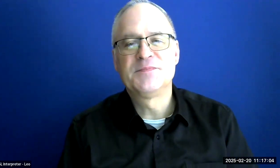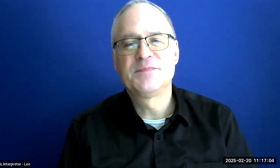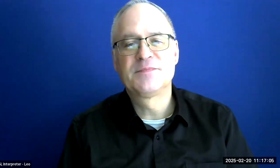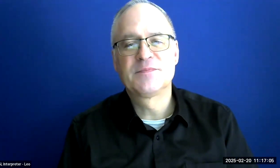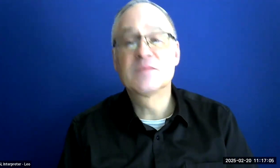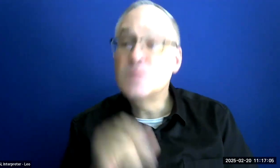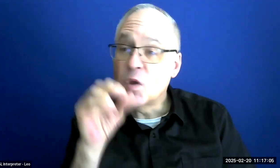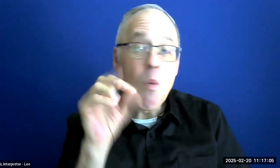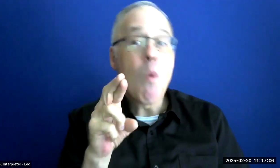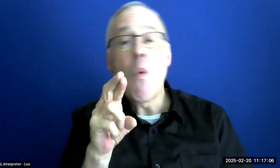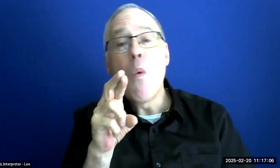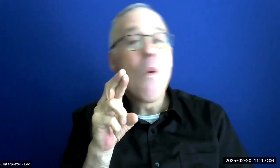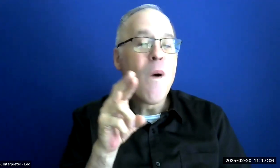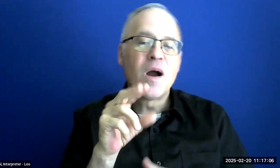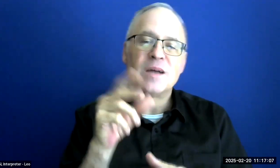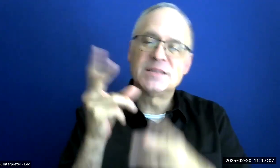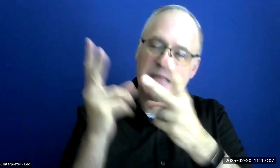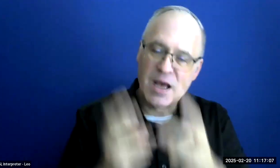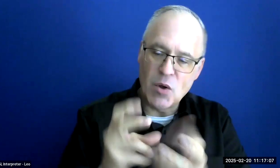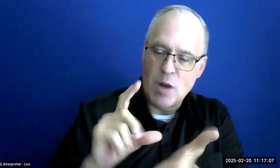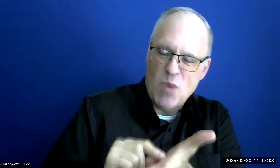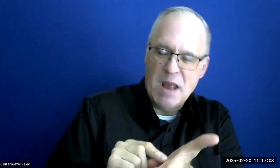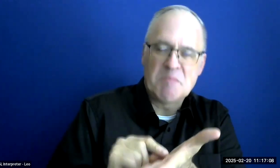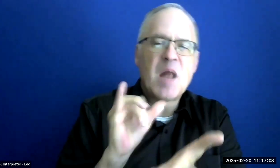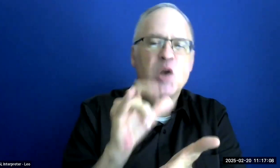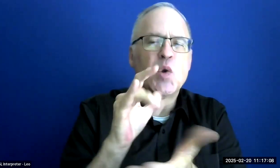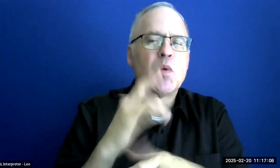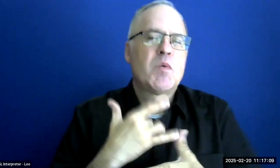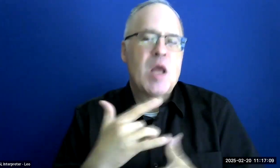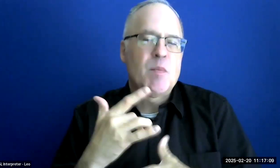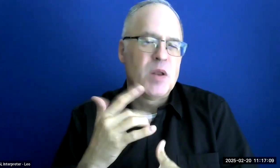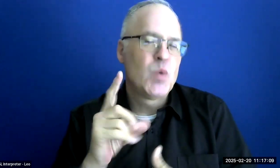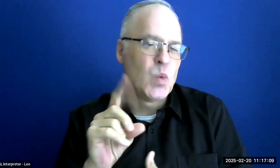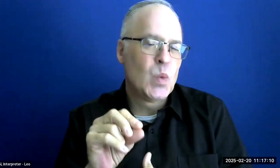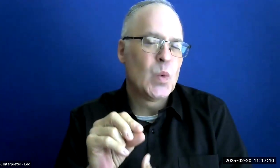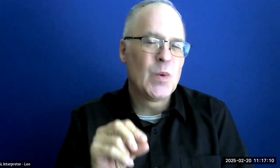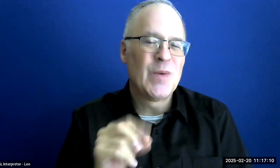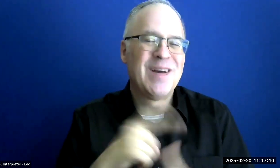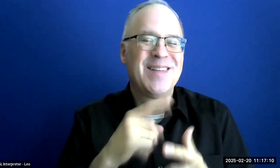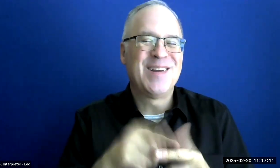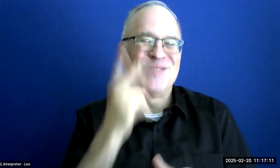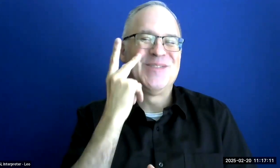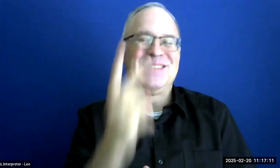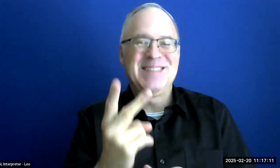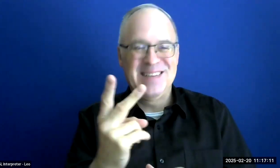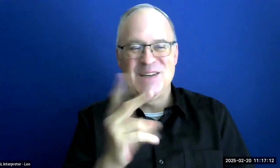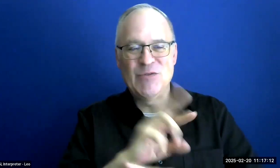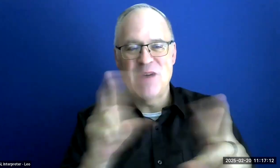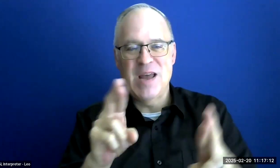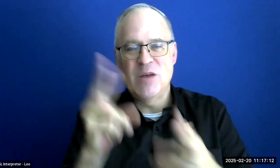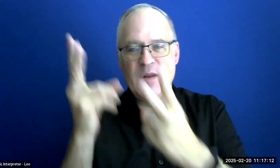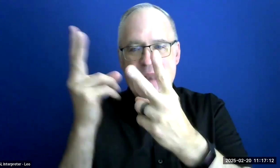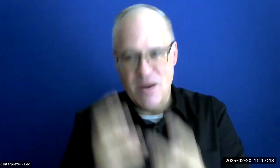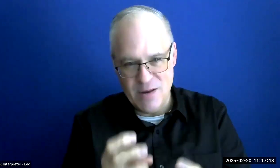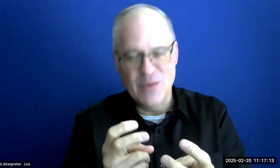can click the Download, Share, and Print button as you normally would, and you'll be redirected to the download page for the flyer. Look for the